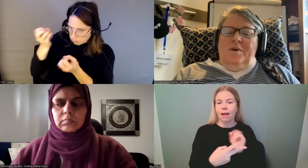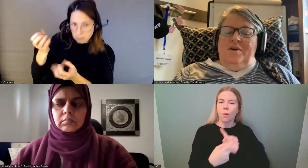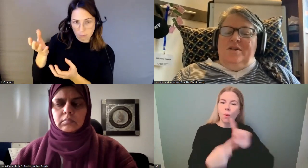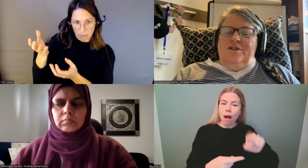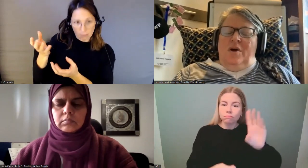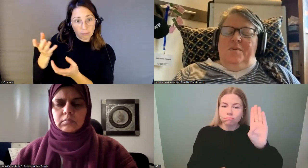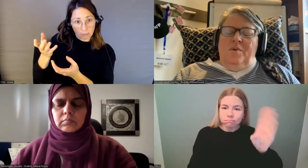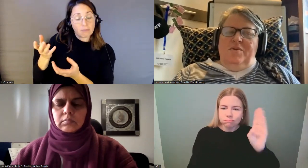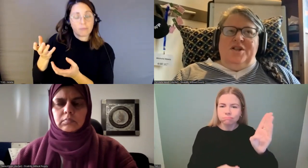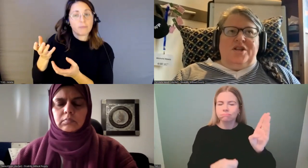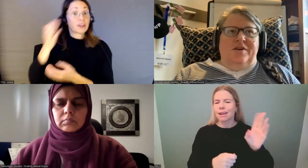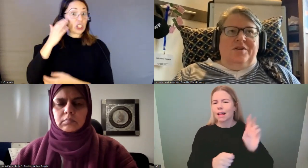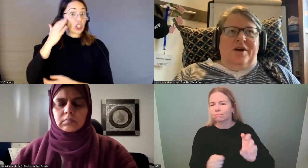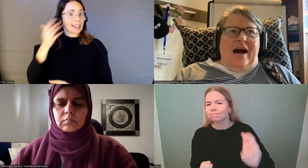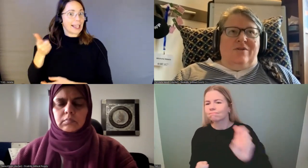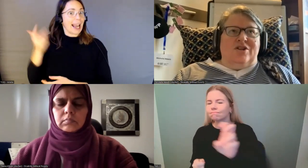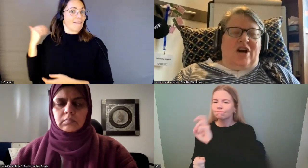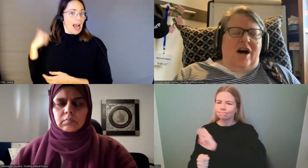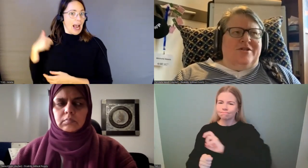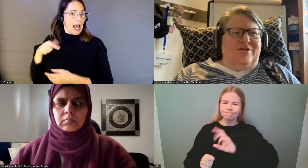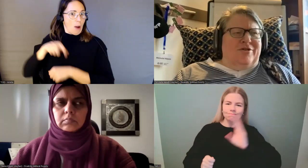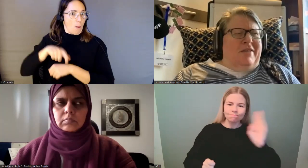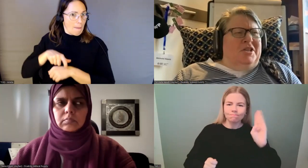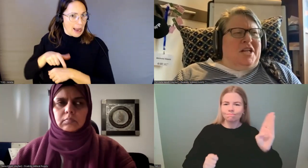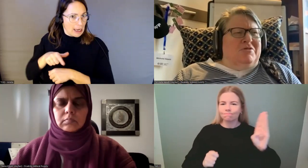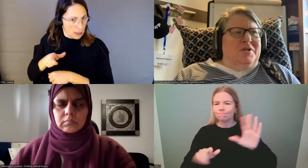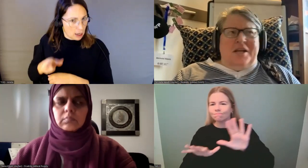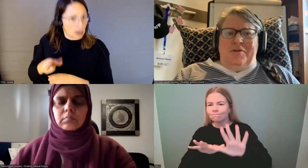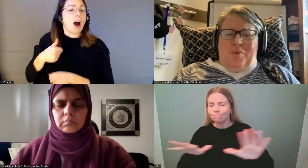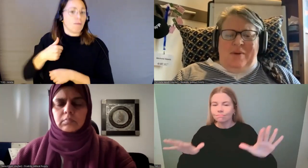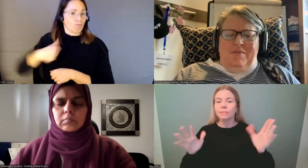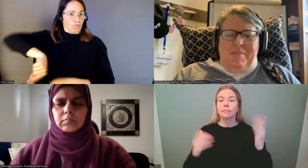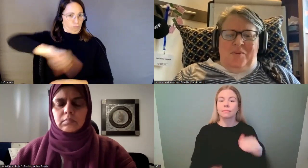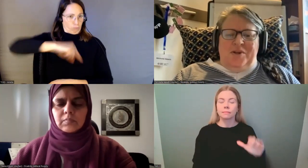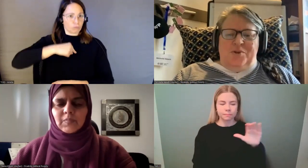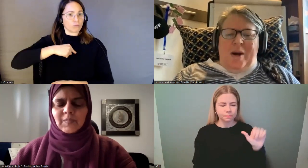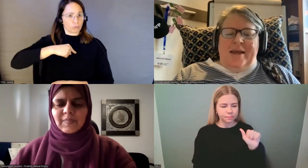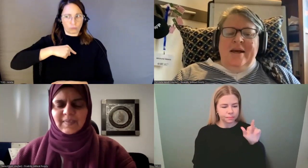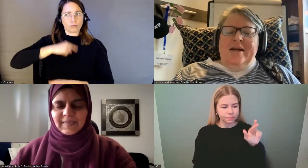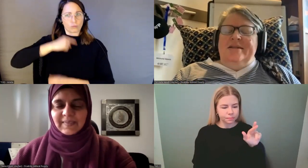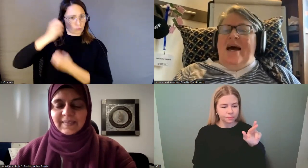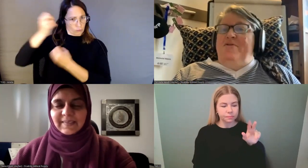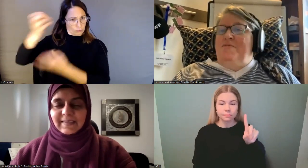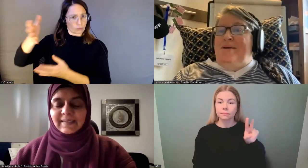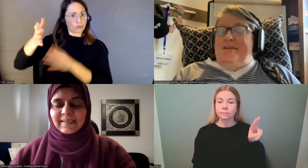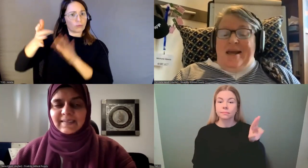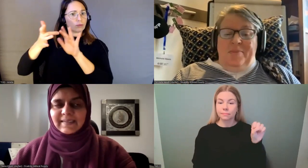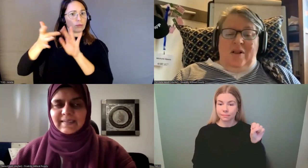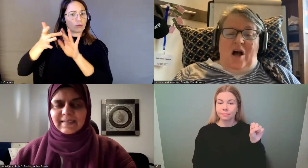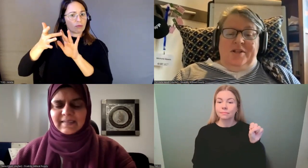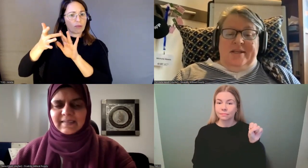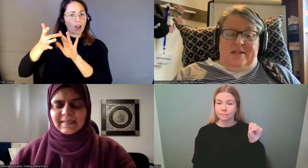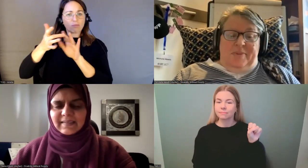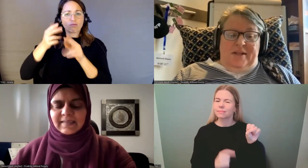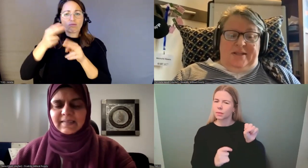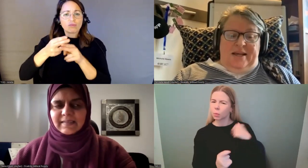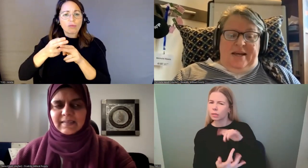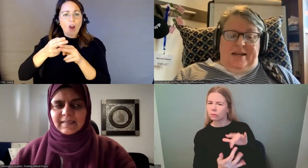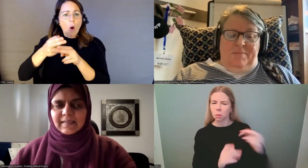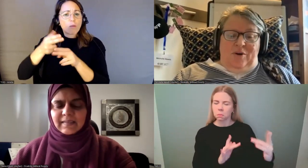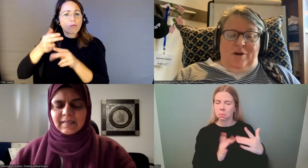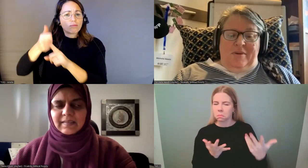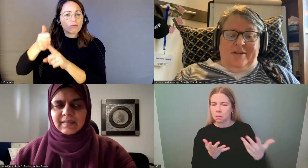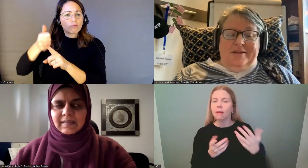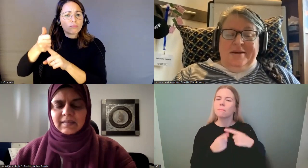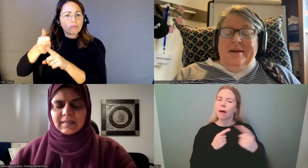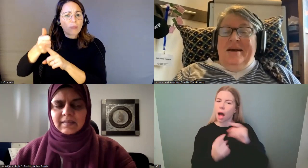we reached out to Cardis, or they reached out to us, I don't quite remember which way, to have a roundtable on disability